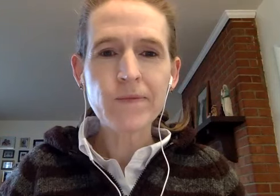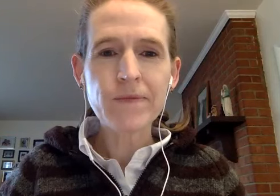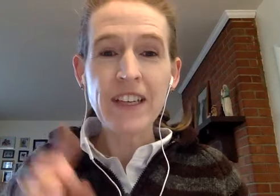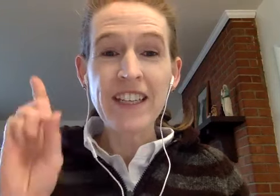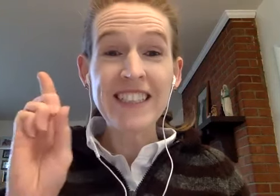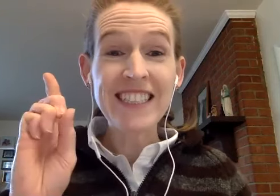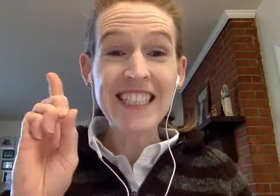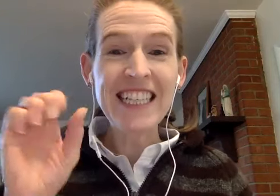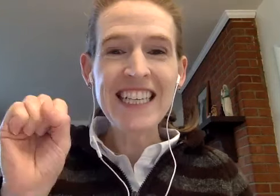Disabilities.